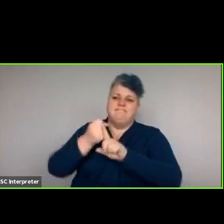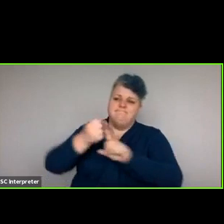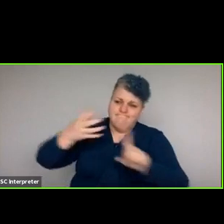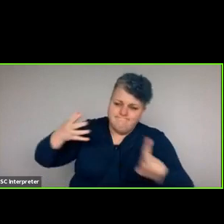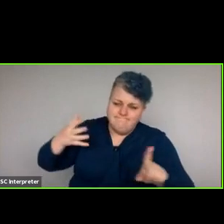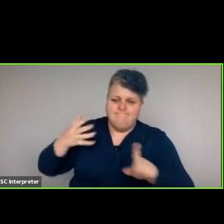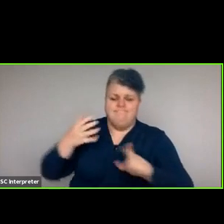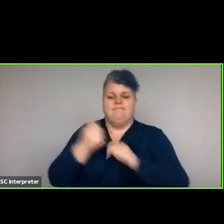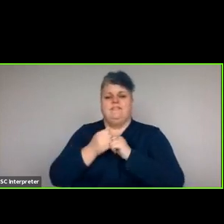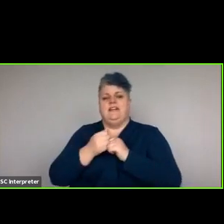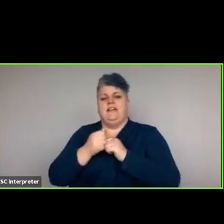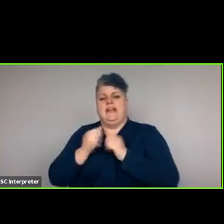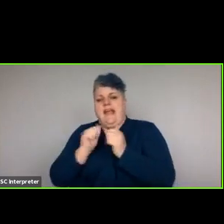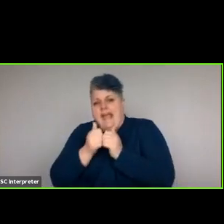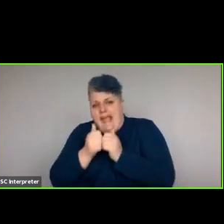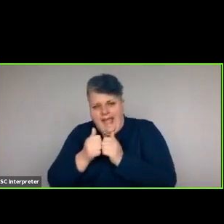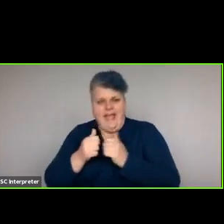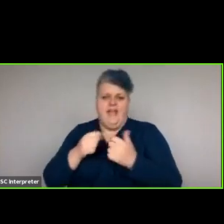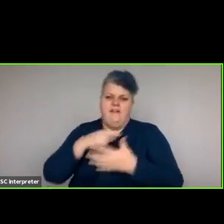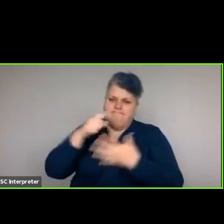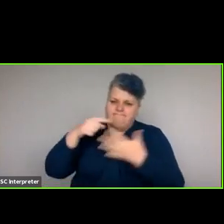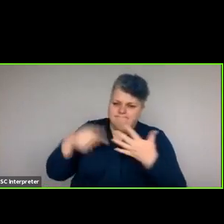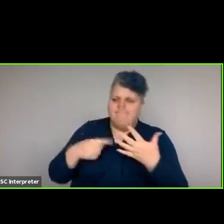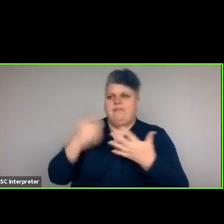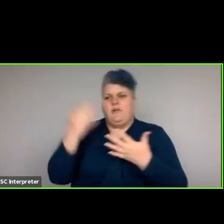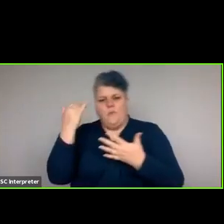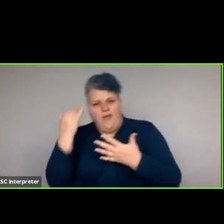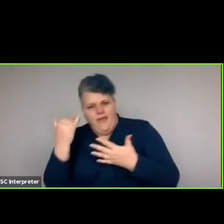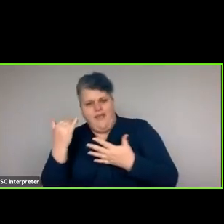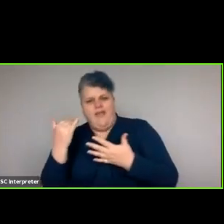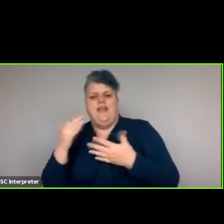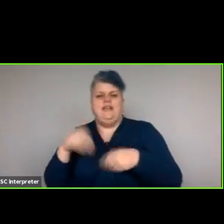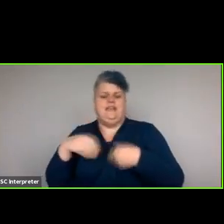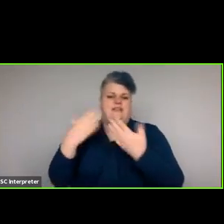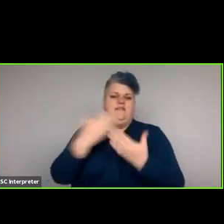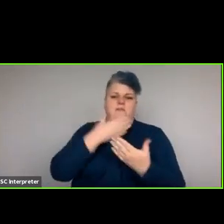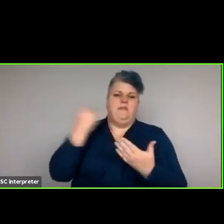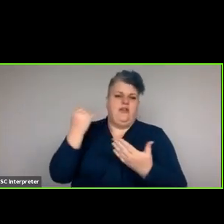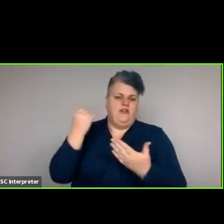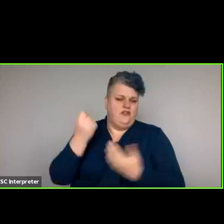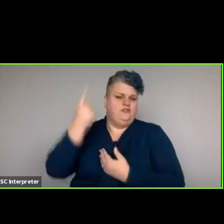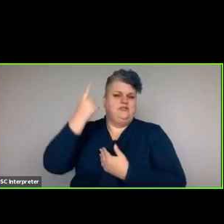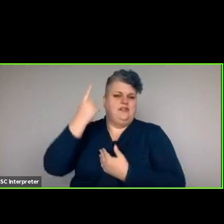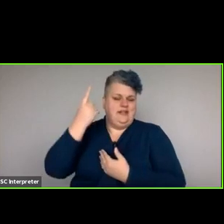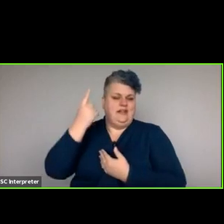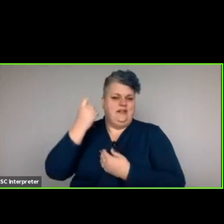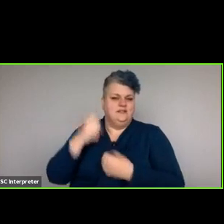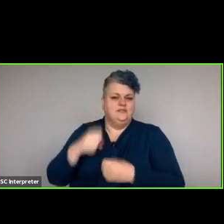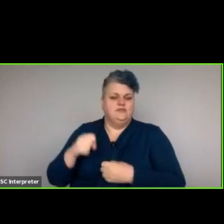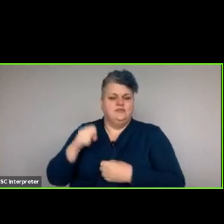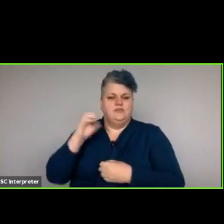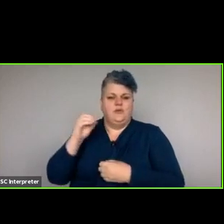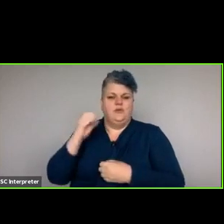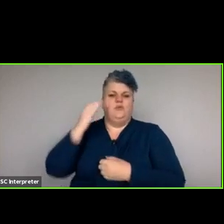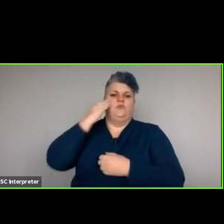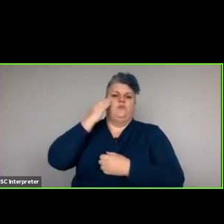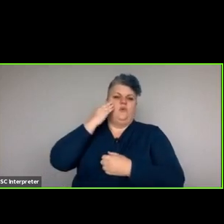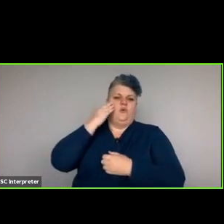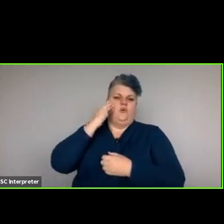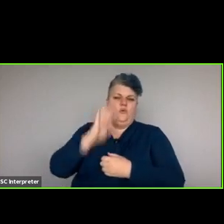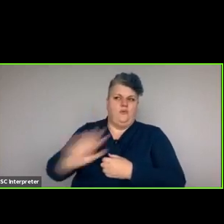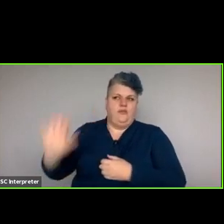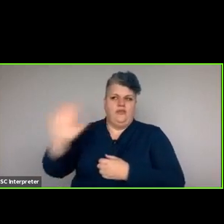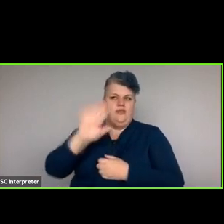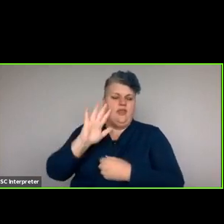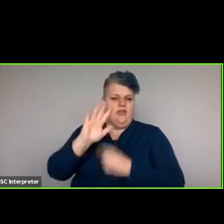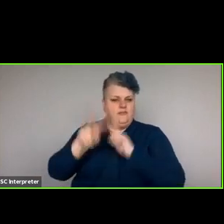you how that works and why, and give you a better understanding so that you know where they're coming from, and